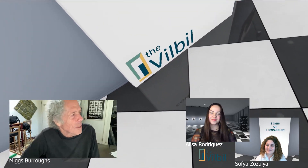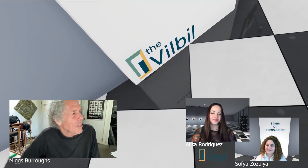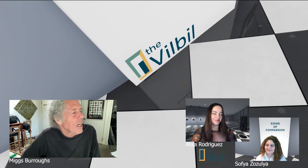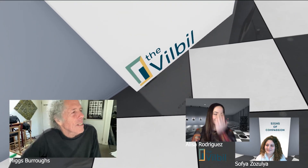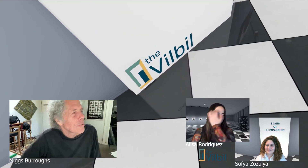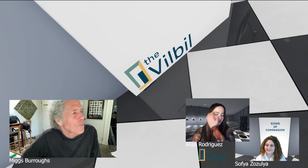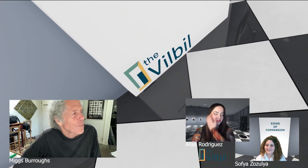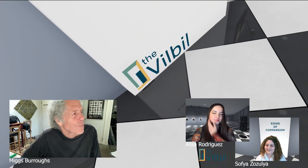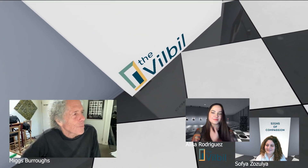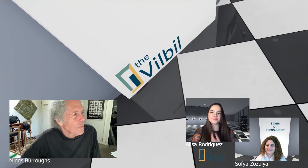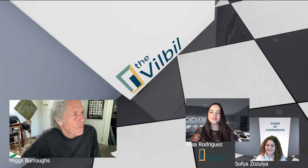are?